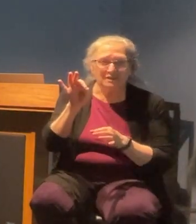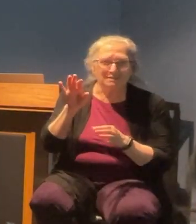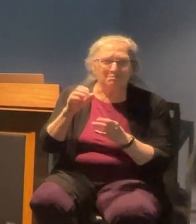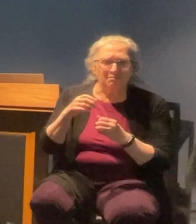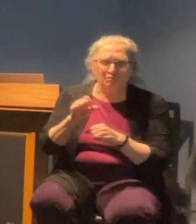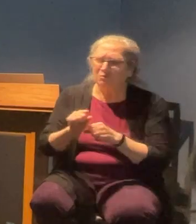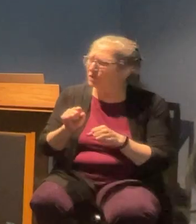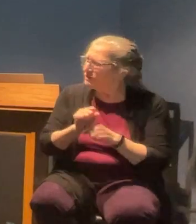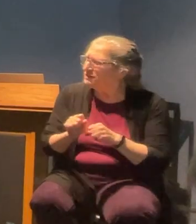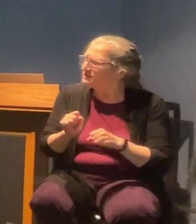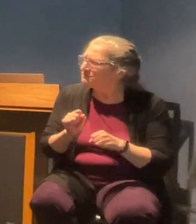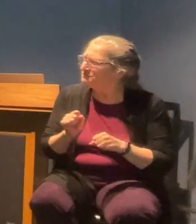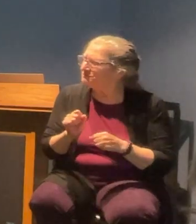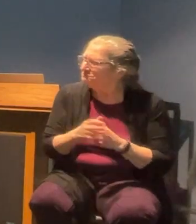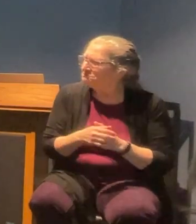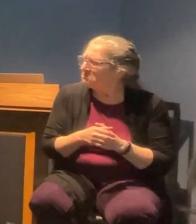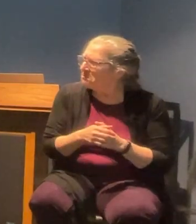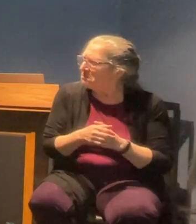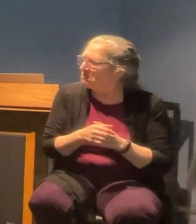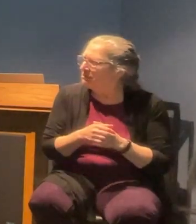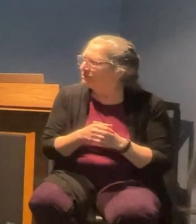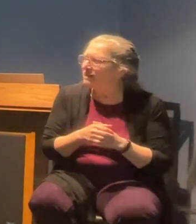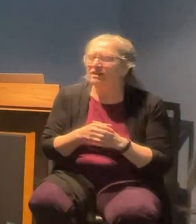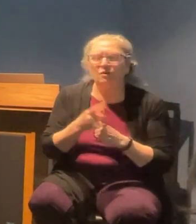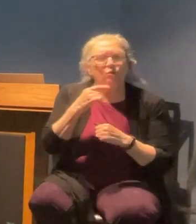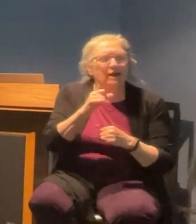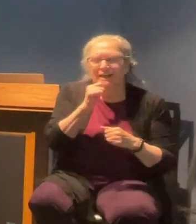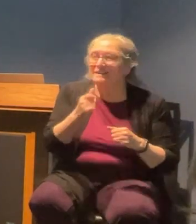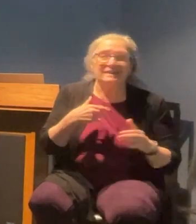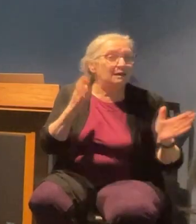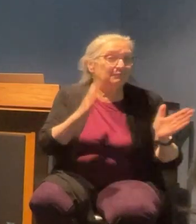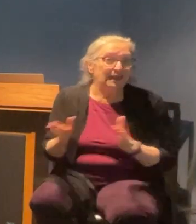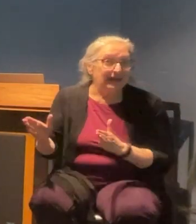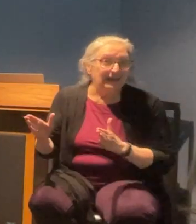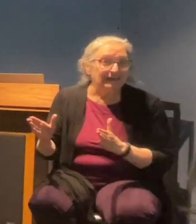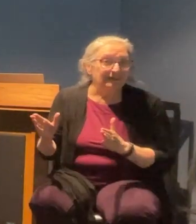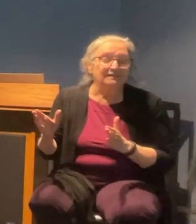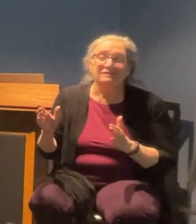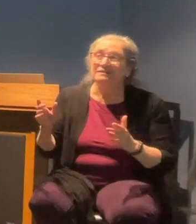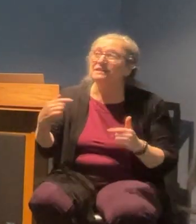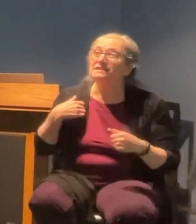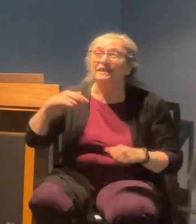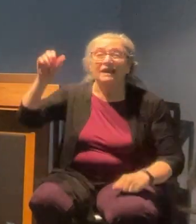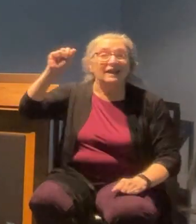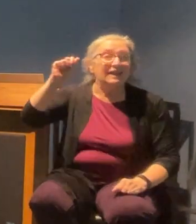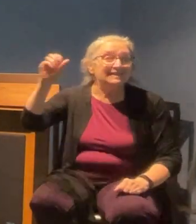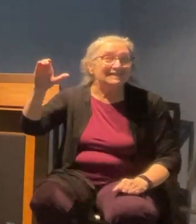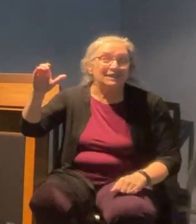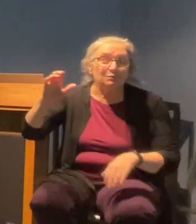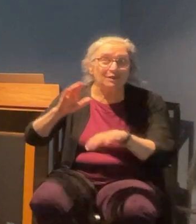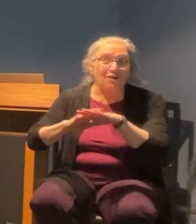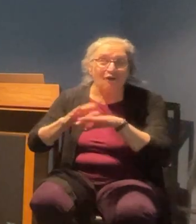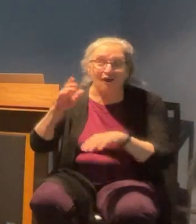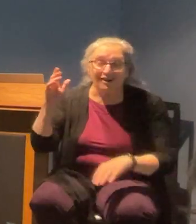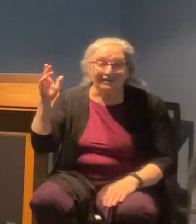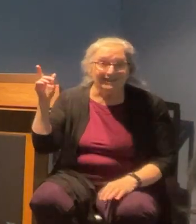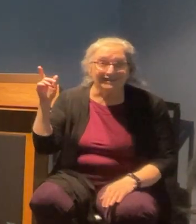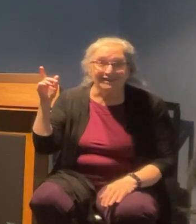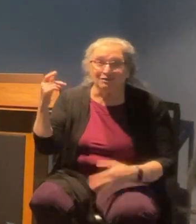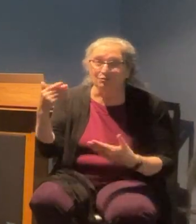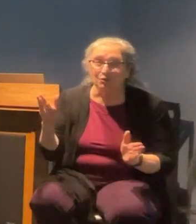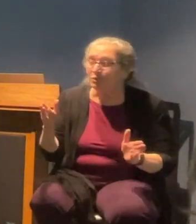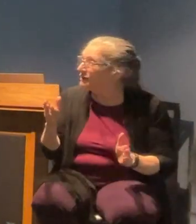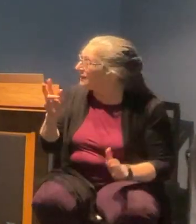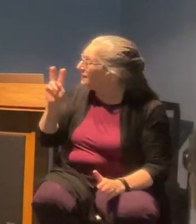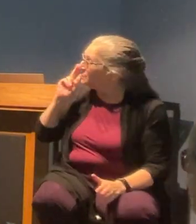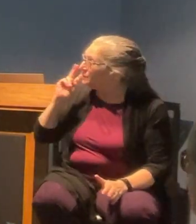was, but was happening in the room was the AC was on, and it's kind of, if we can